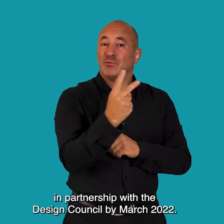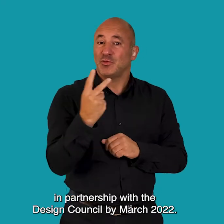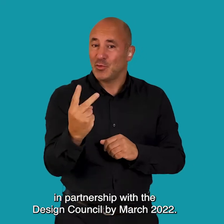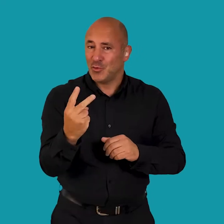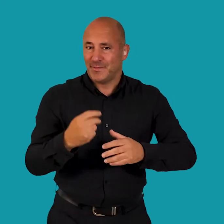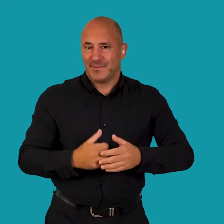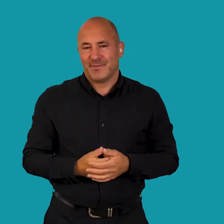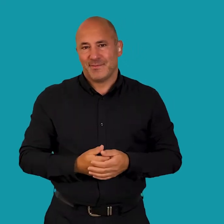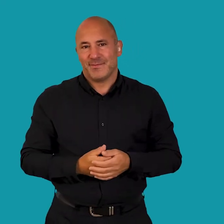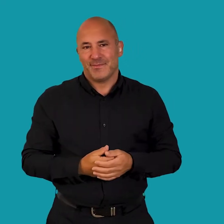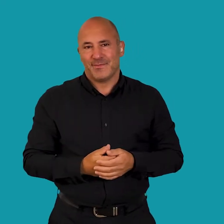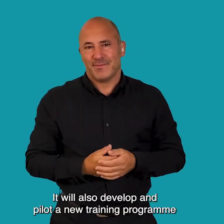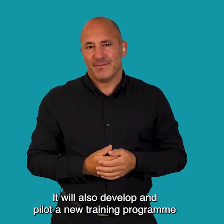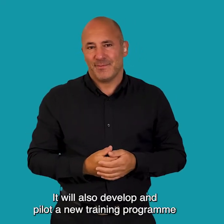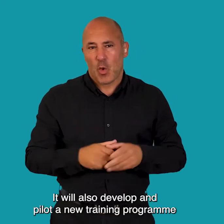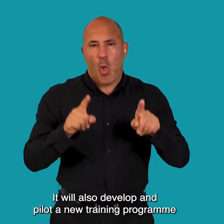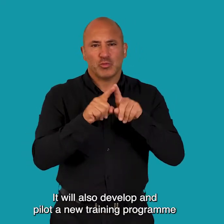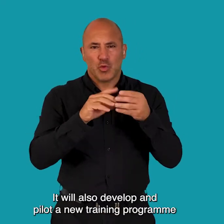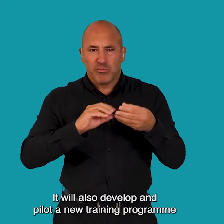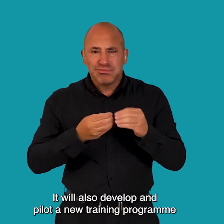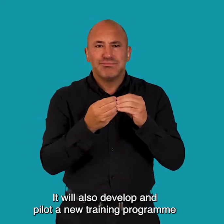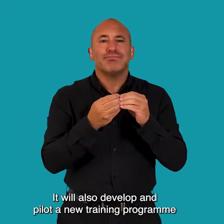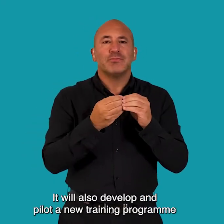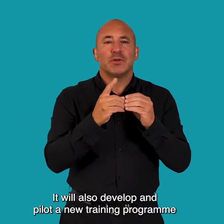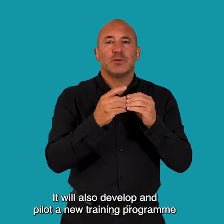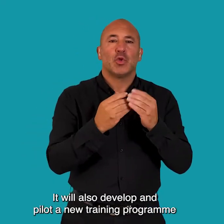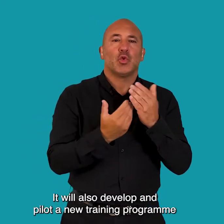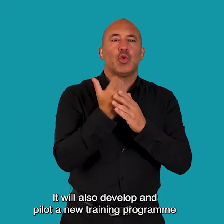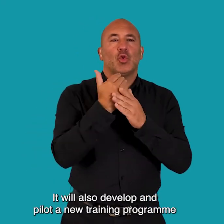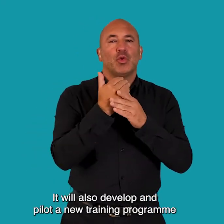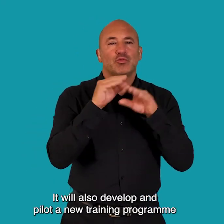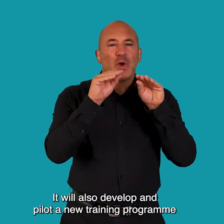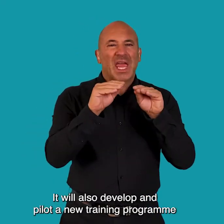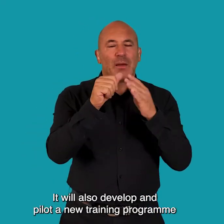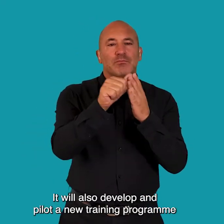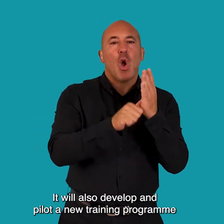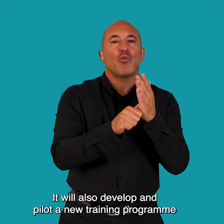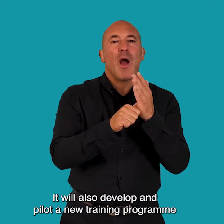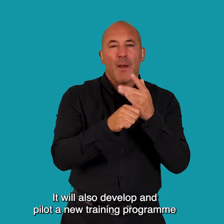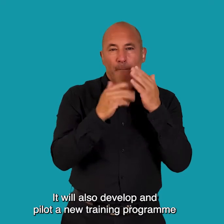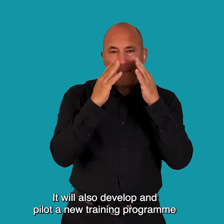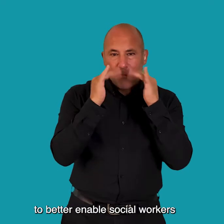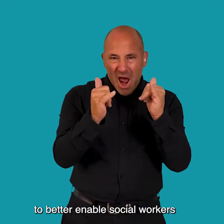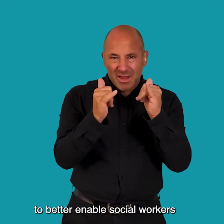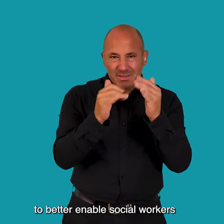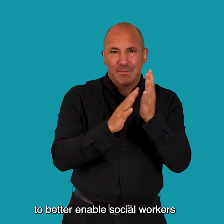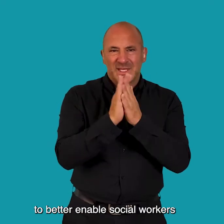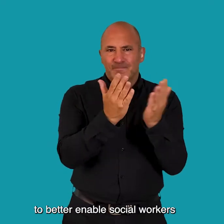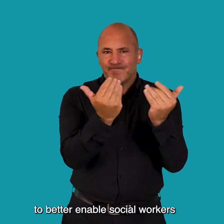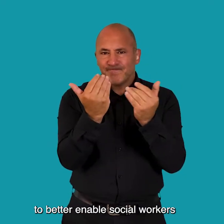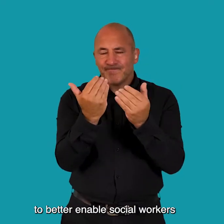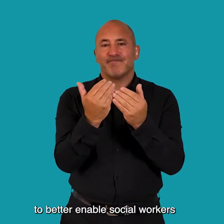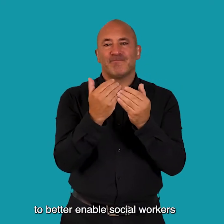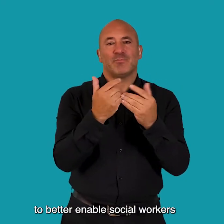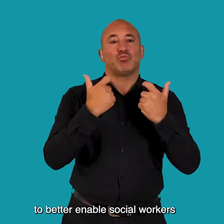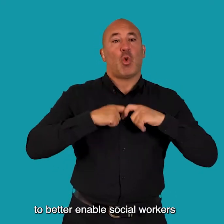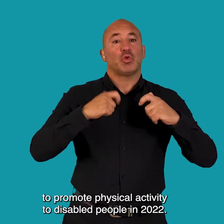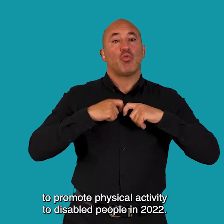2022. It will also develop and pilot a new training programme to better enable social workers to